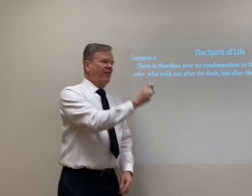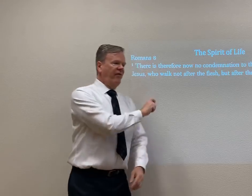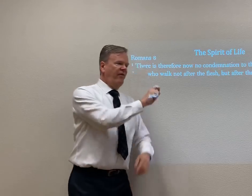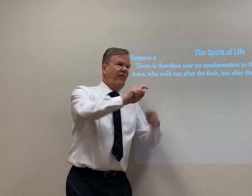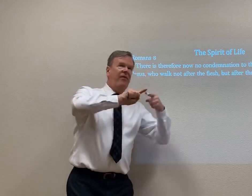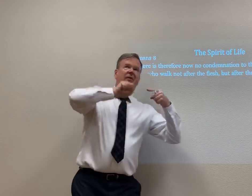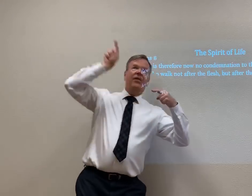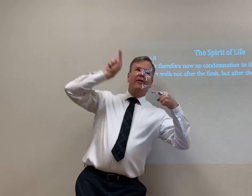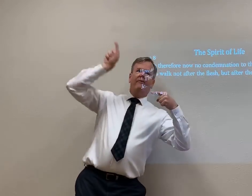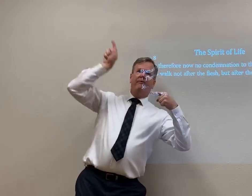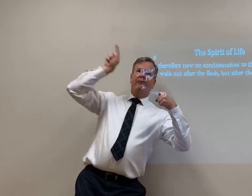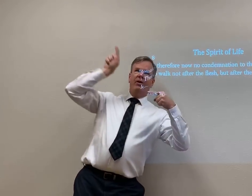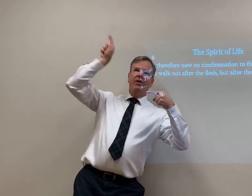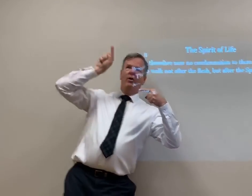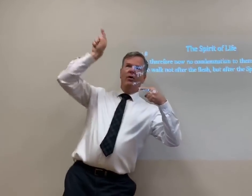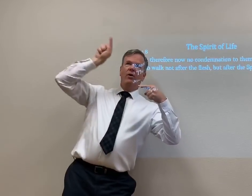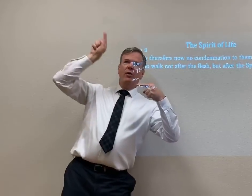There is therefore,